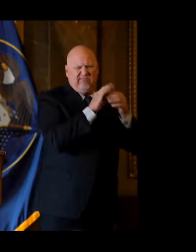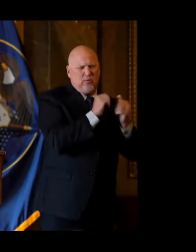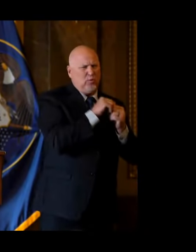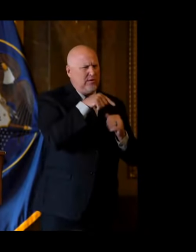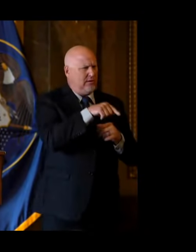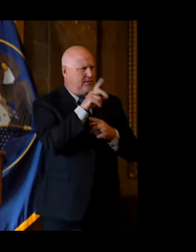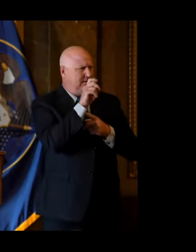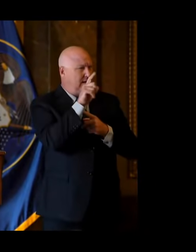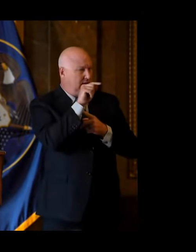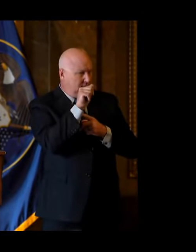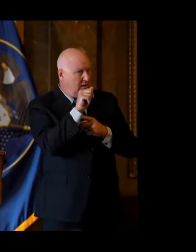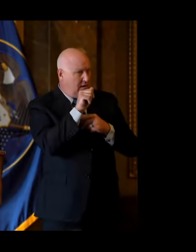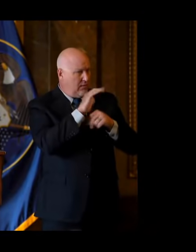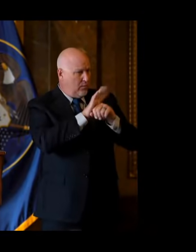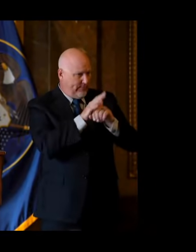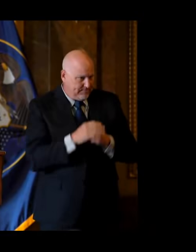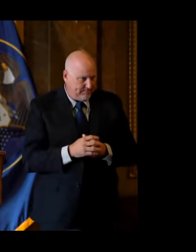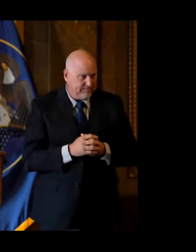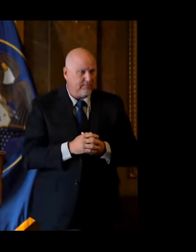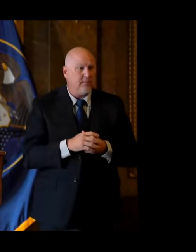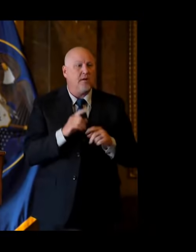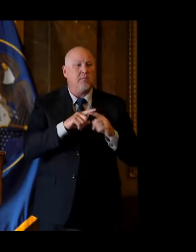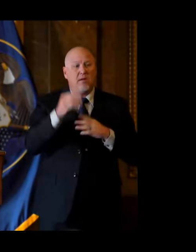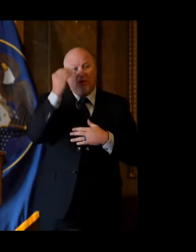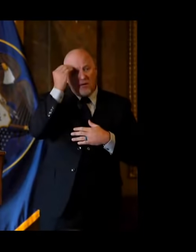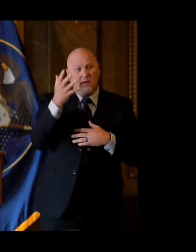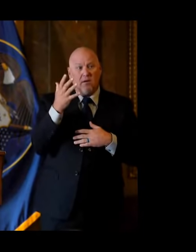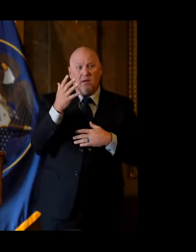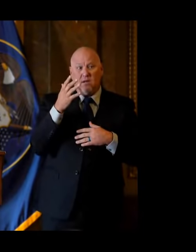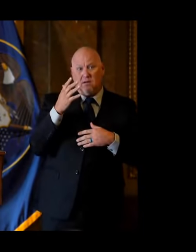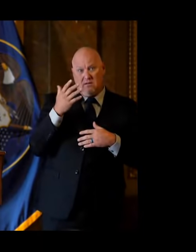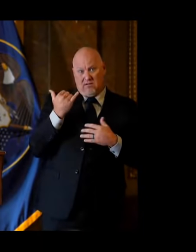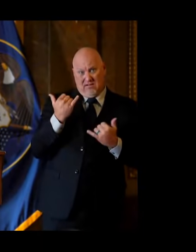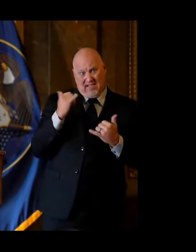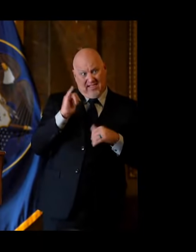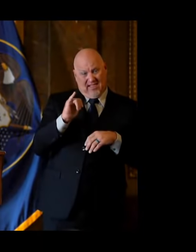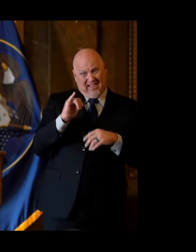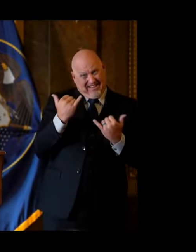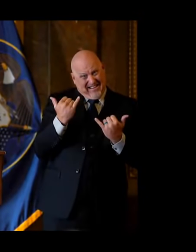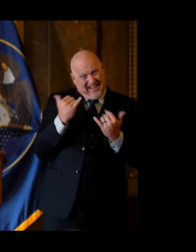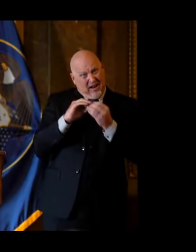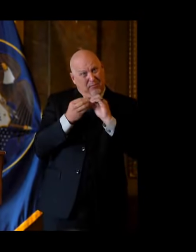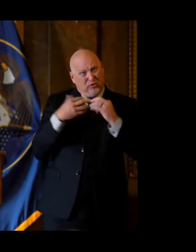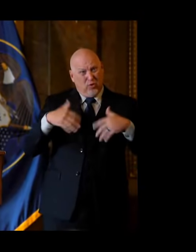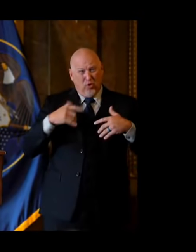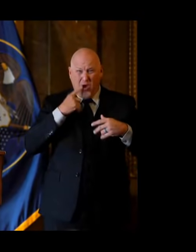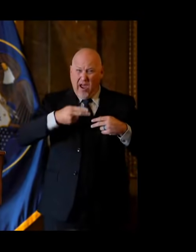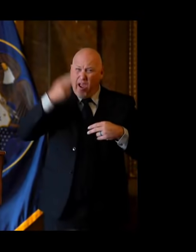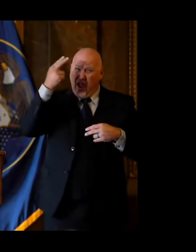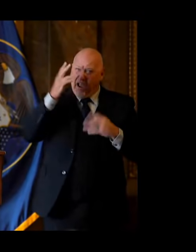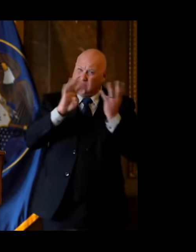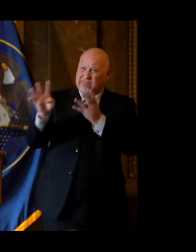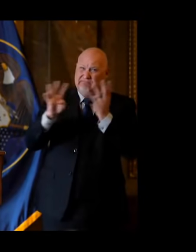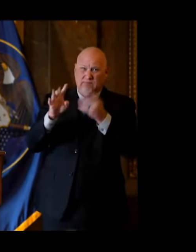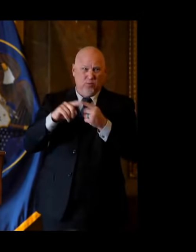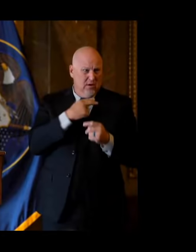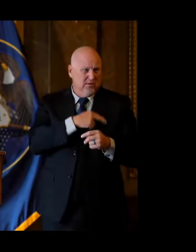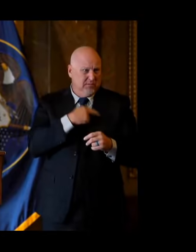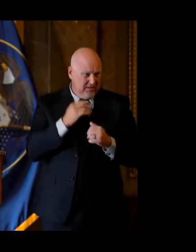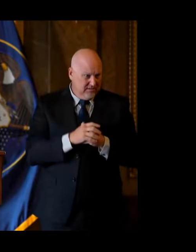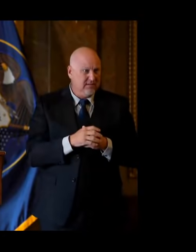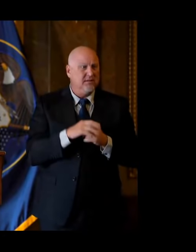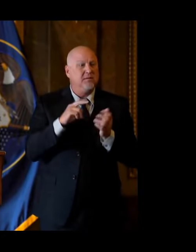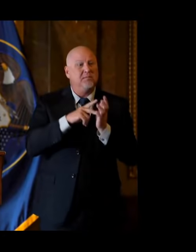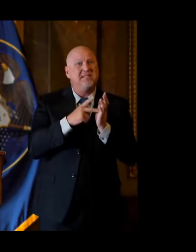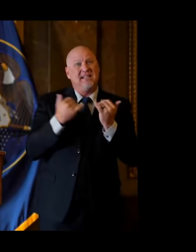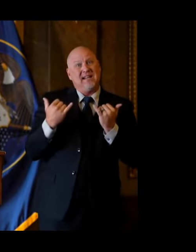raw numbers of hospitalizations that were happening, but two, the reduced capacity that we have in our hospitals and in